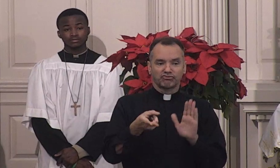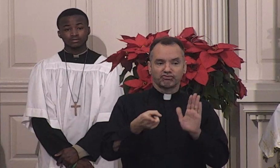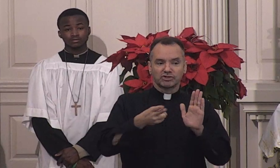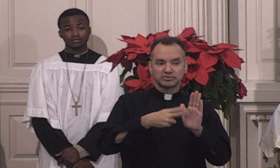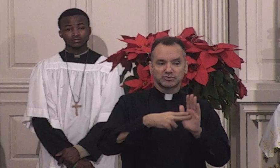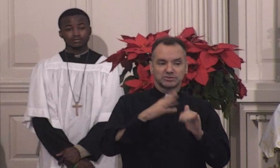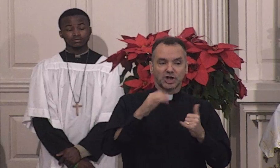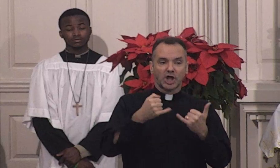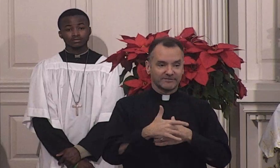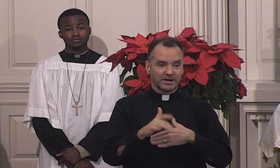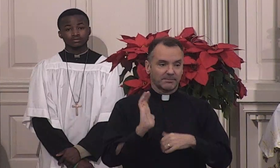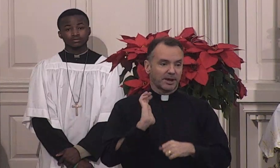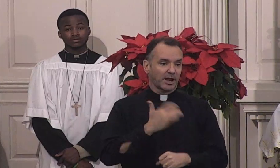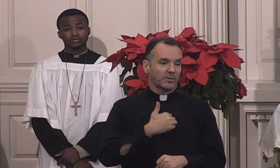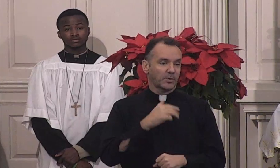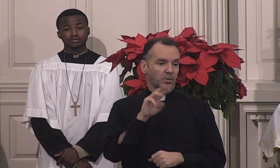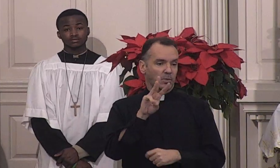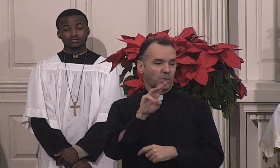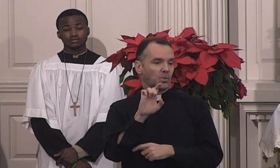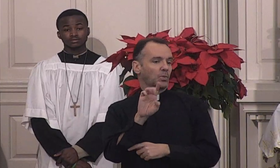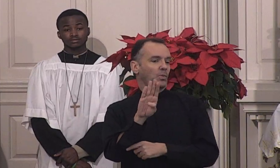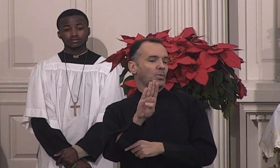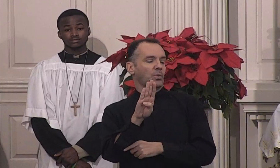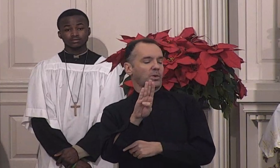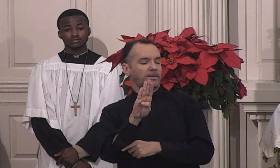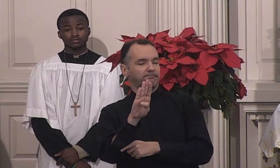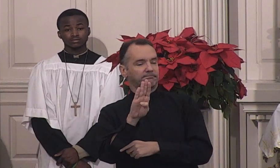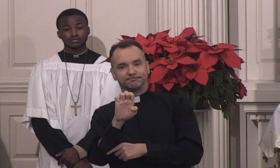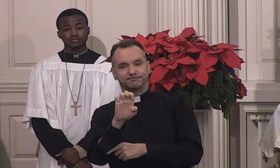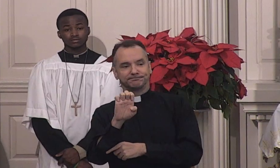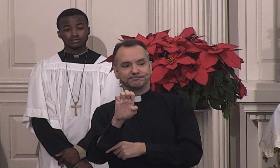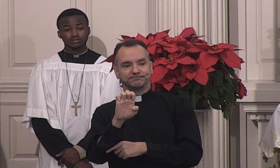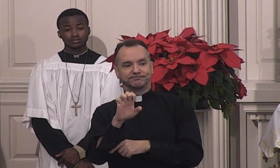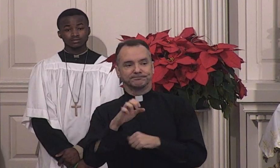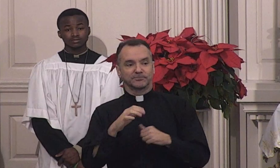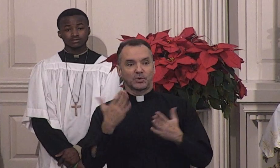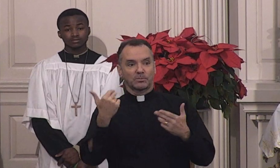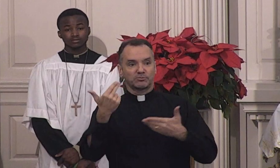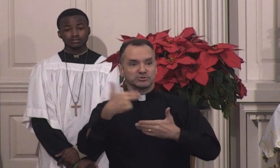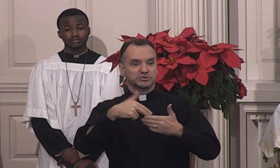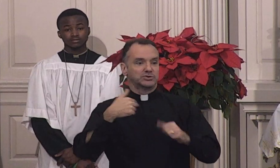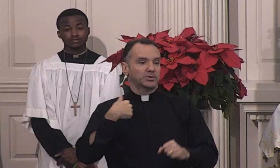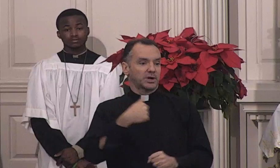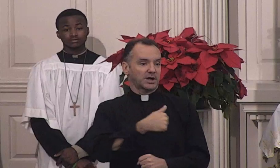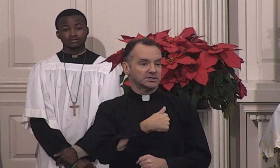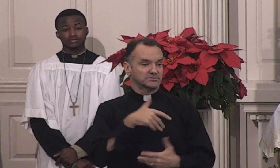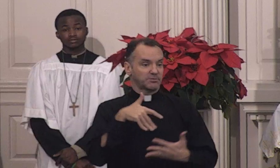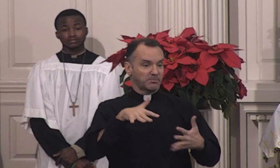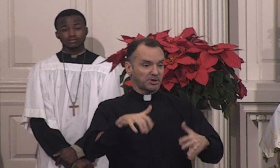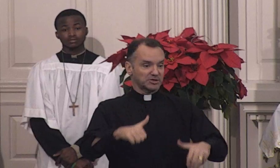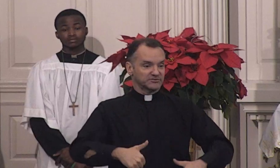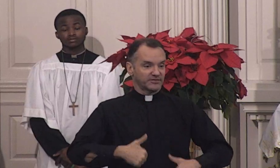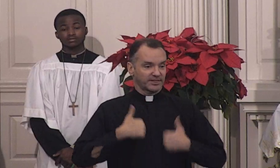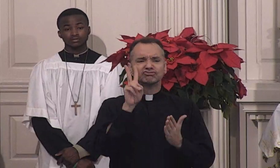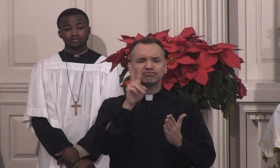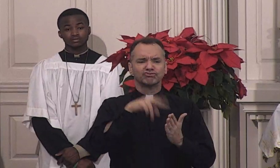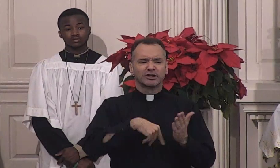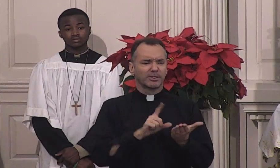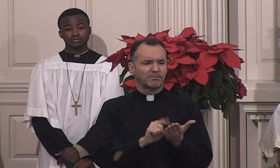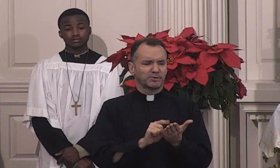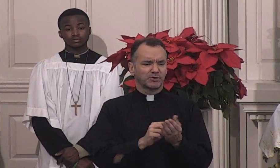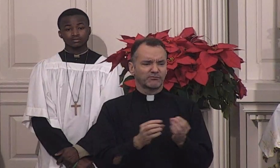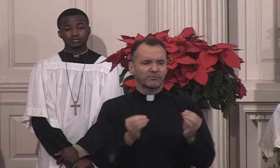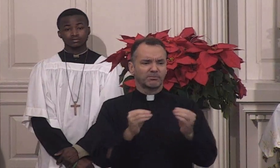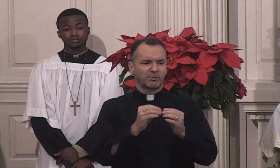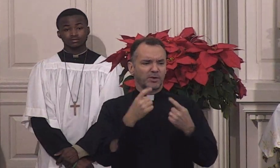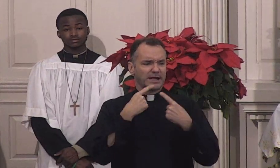bulletin. You can register online on our website. Please join us for that March for